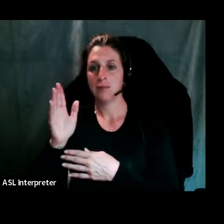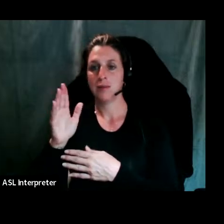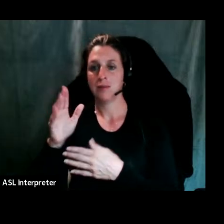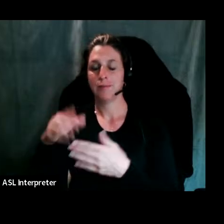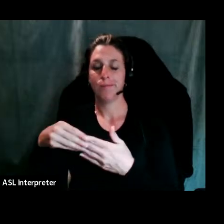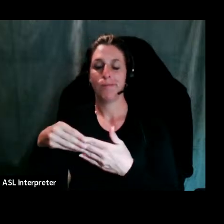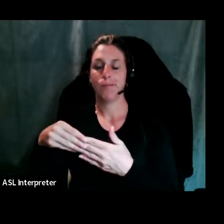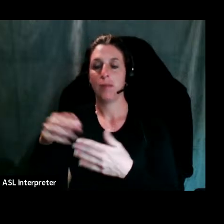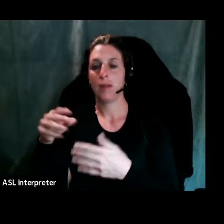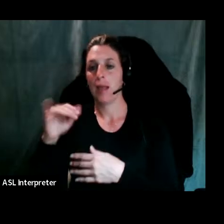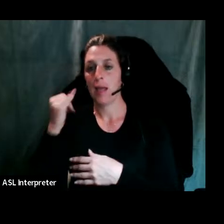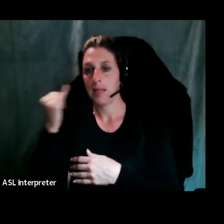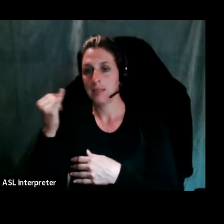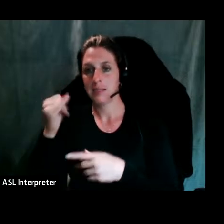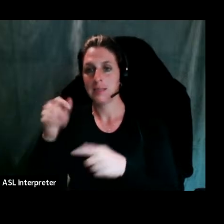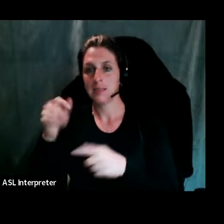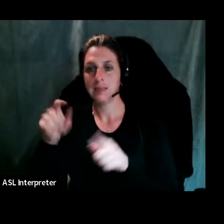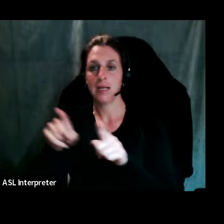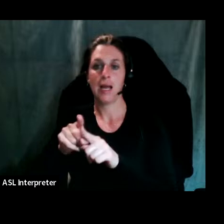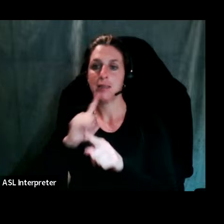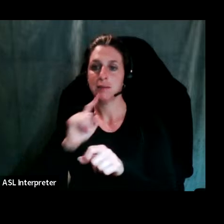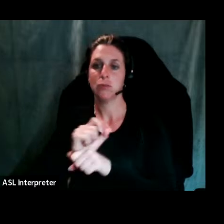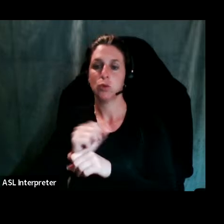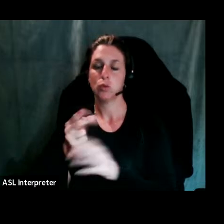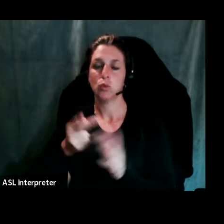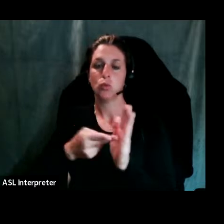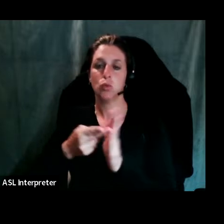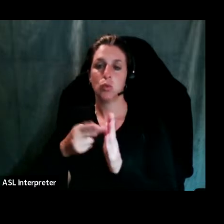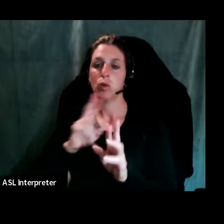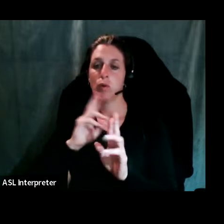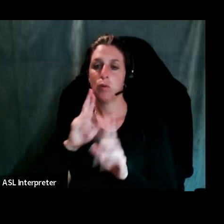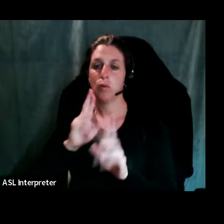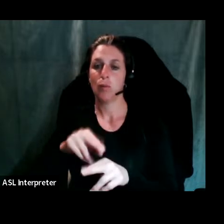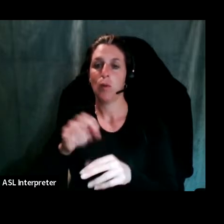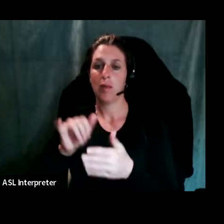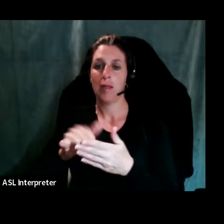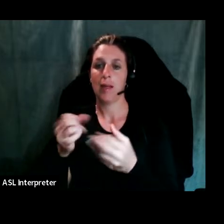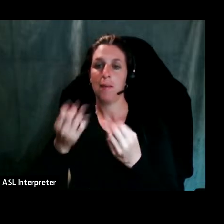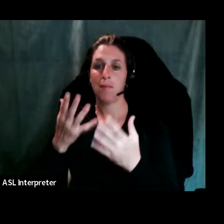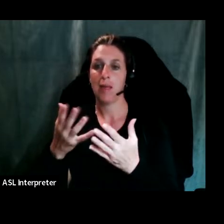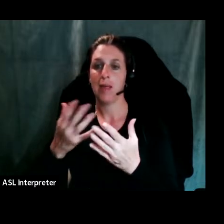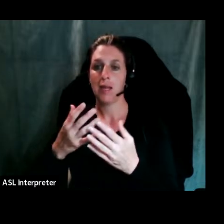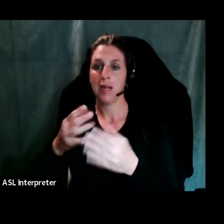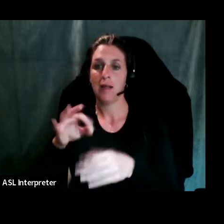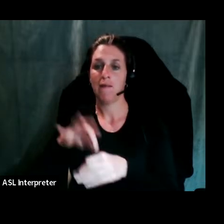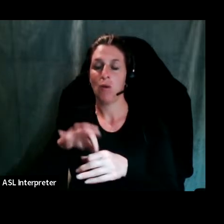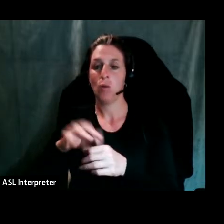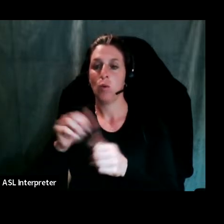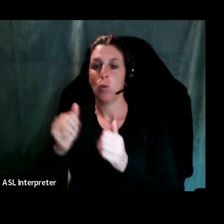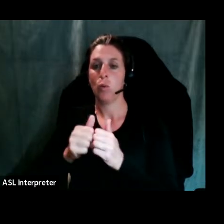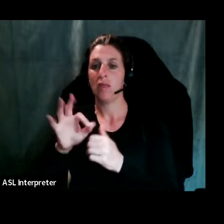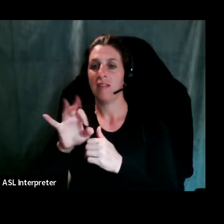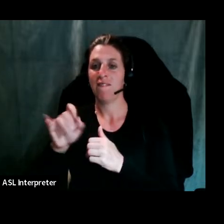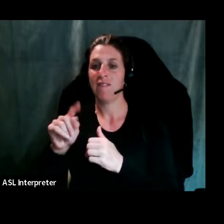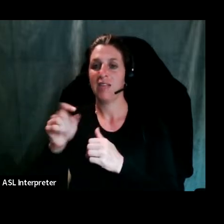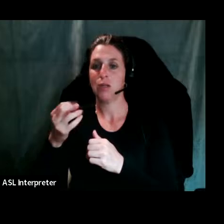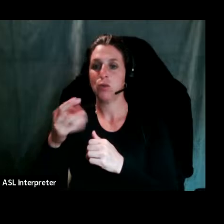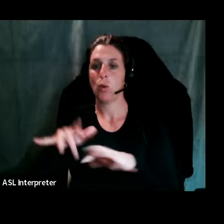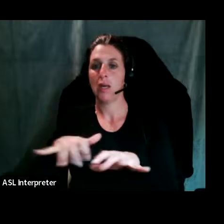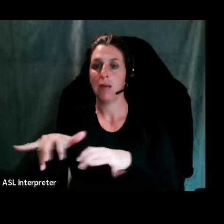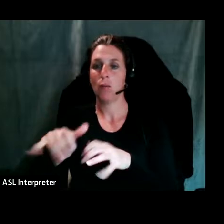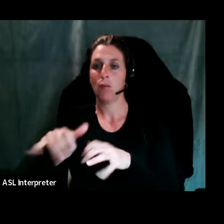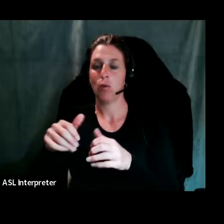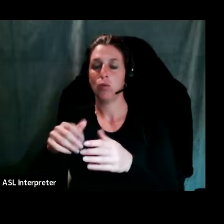as absolute truth. They report that many voted with their feet or their keyboards to avoid these professional